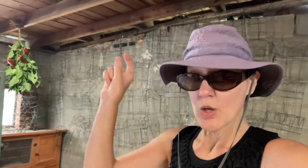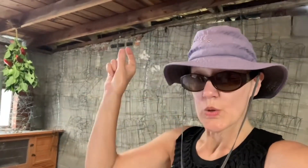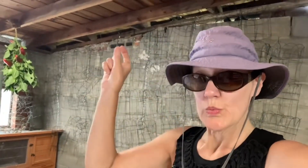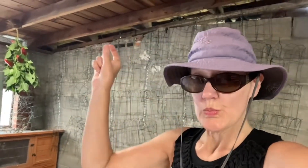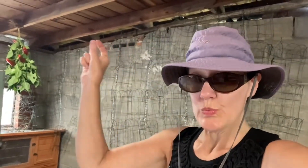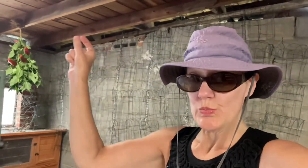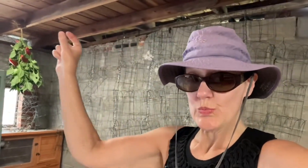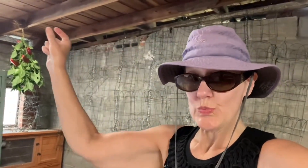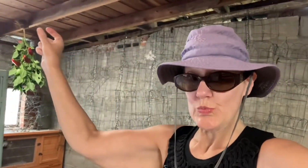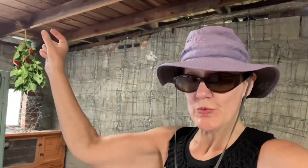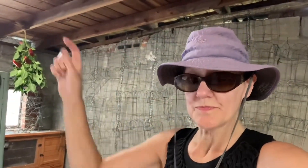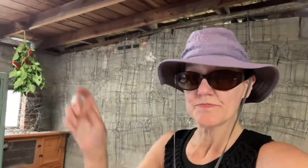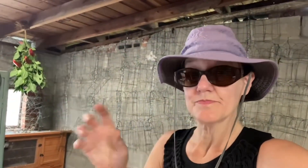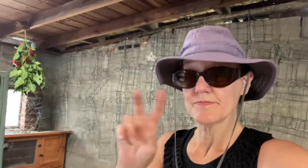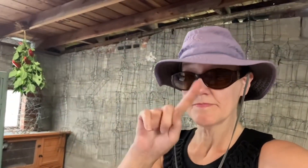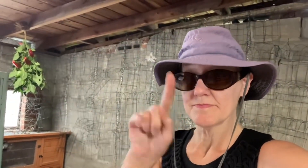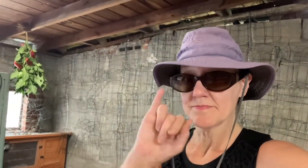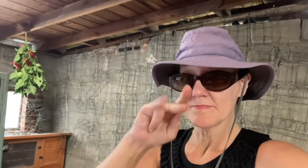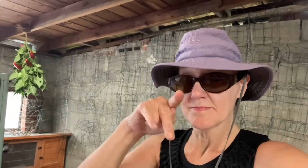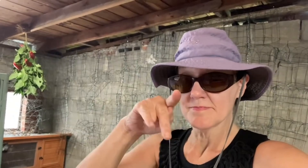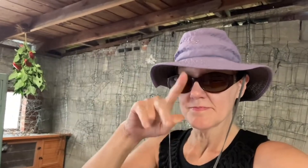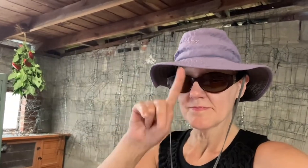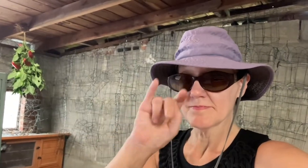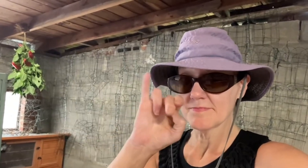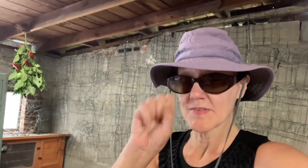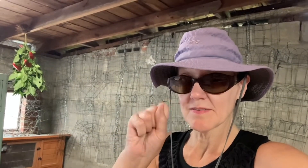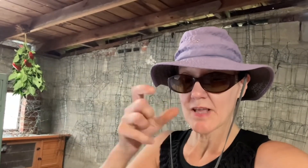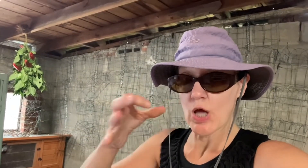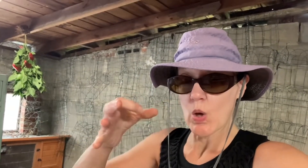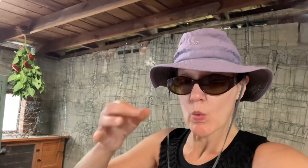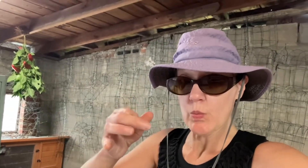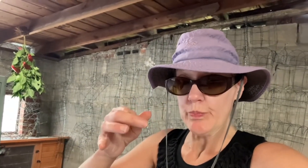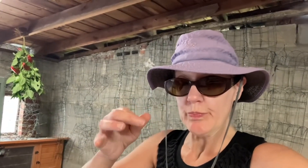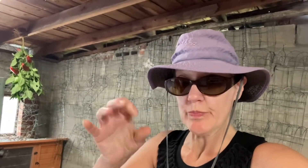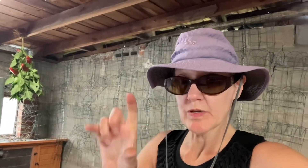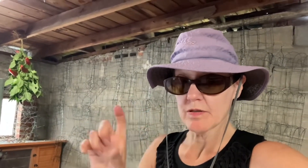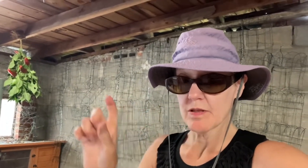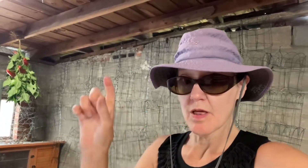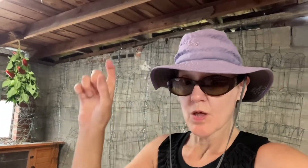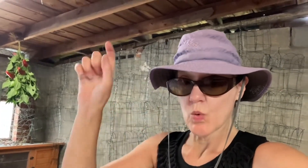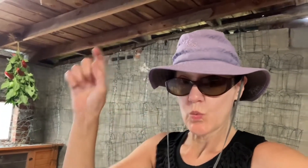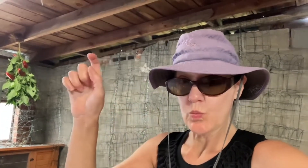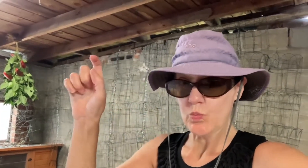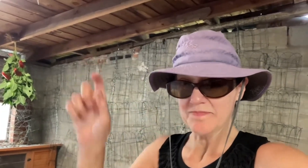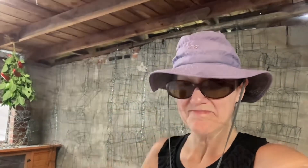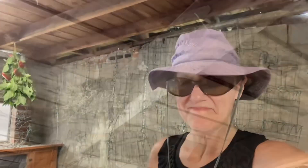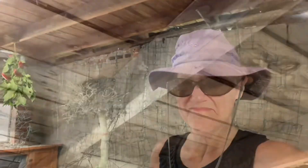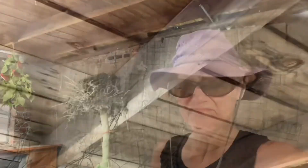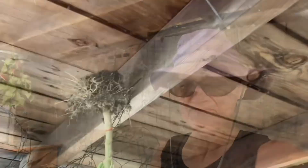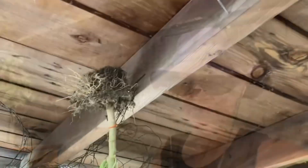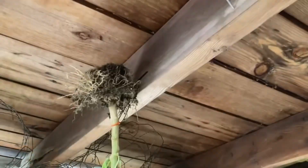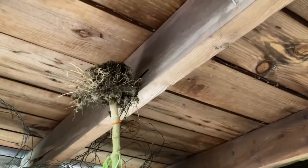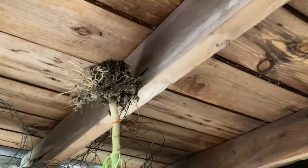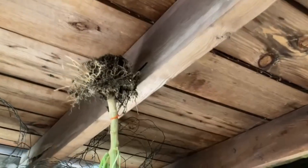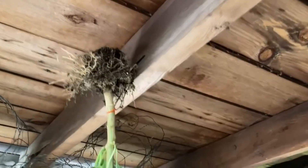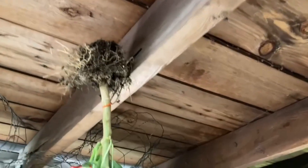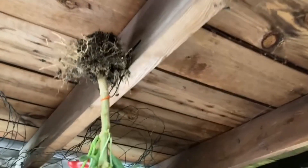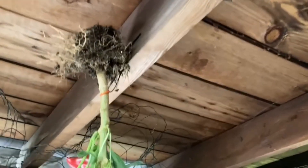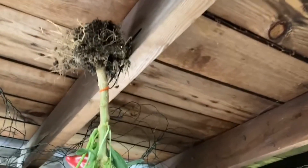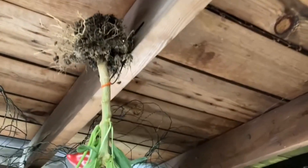Now I just put some nails up in this beam and I've used some zip ties around the stem to hang them.